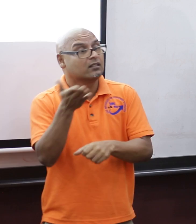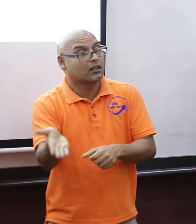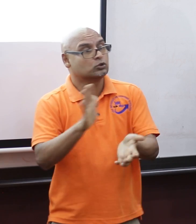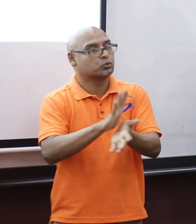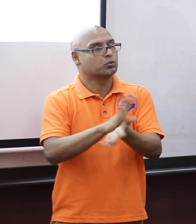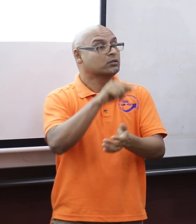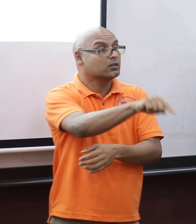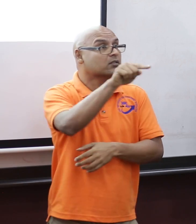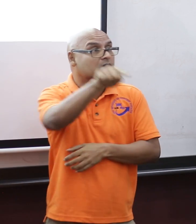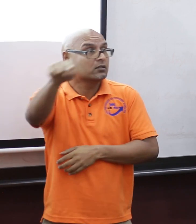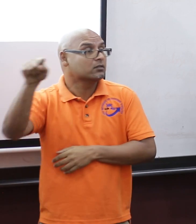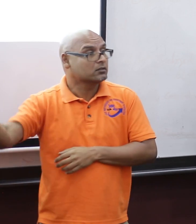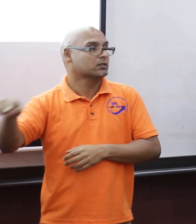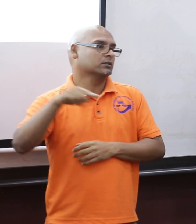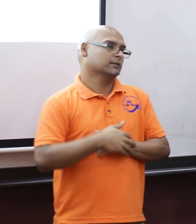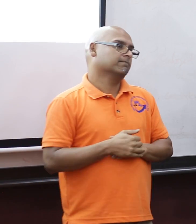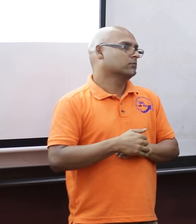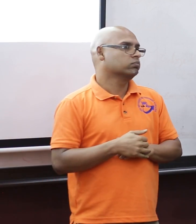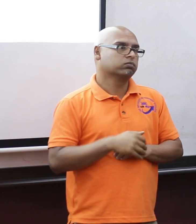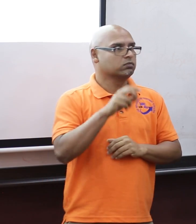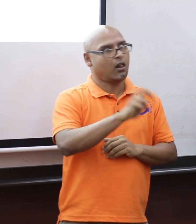them there daily.